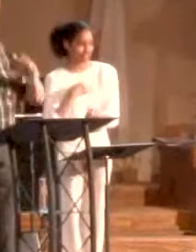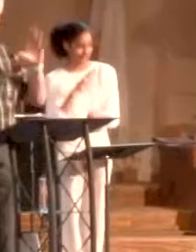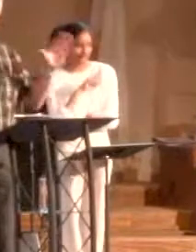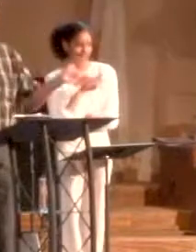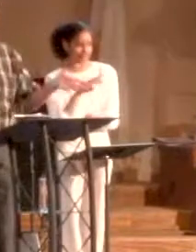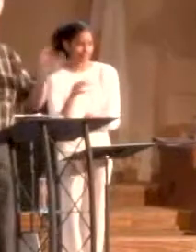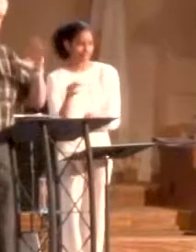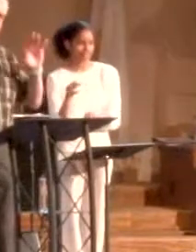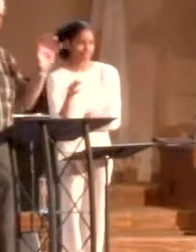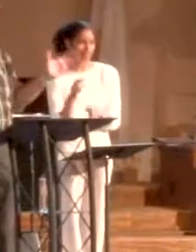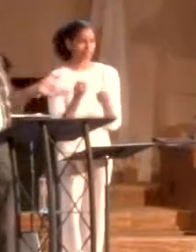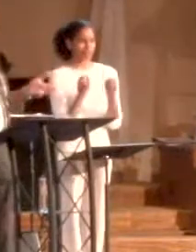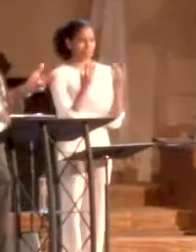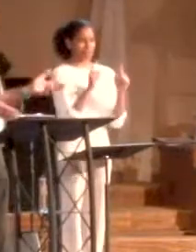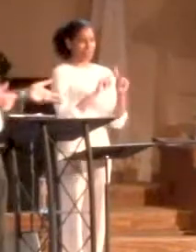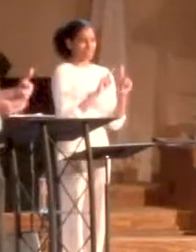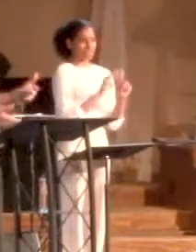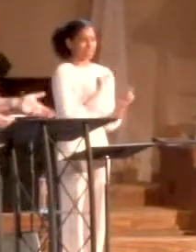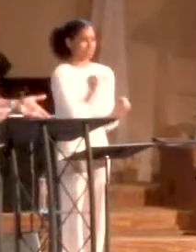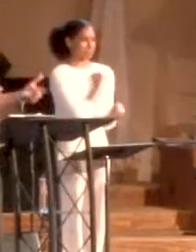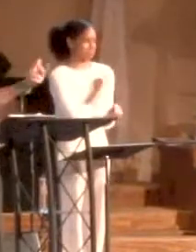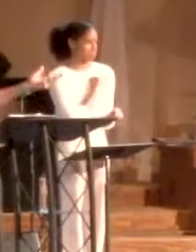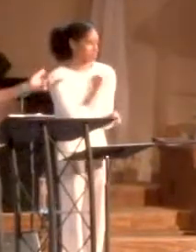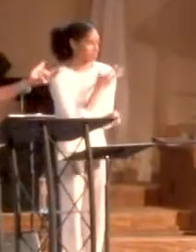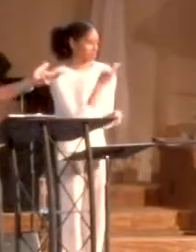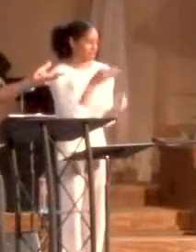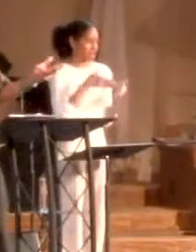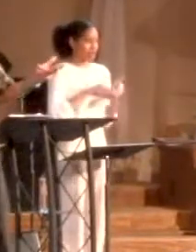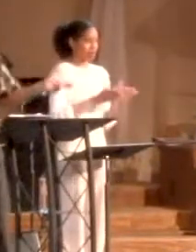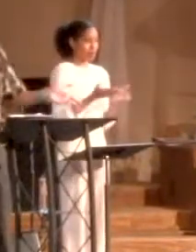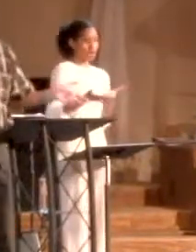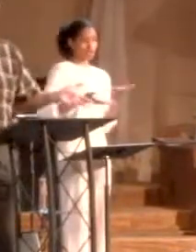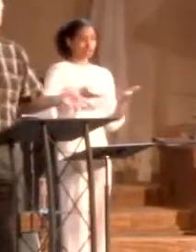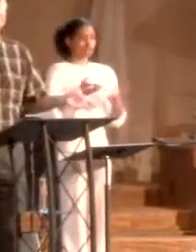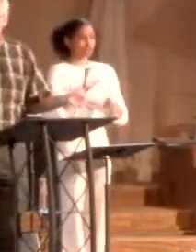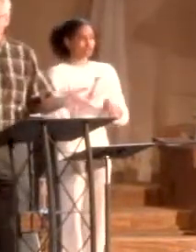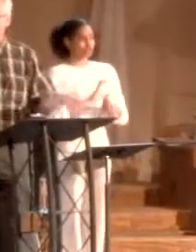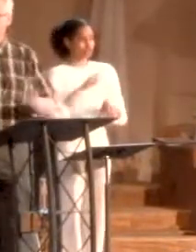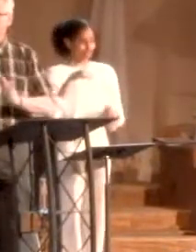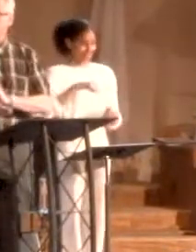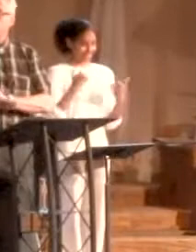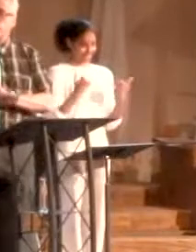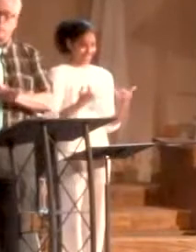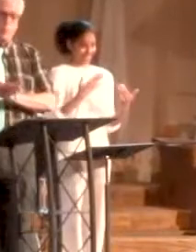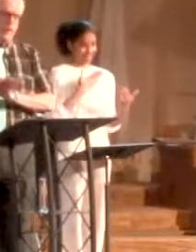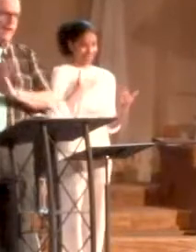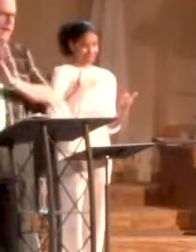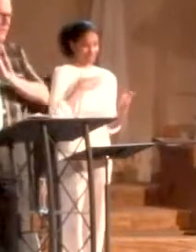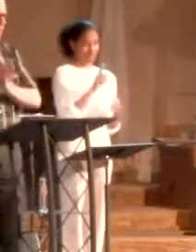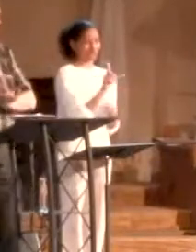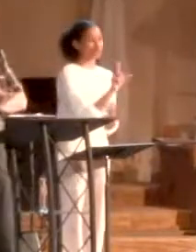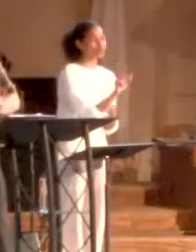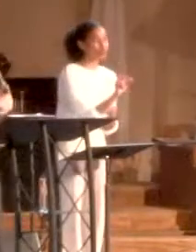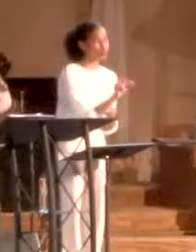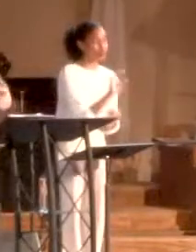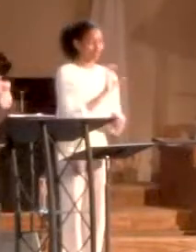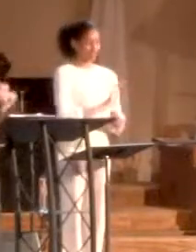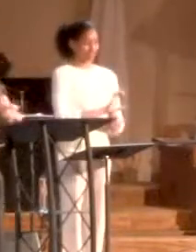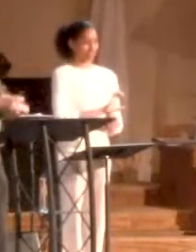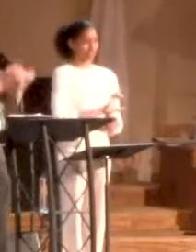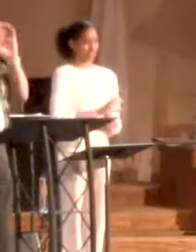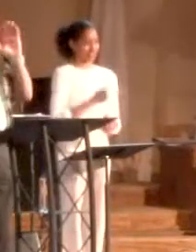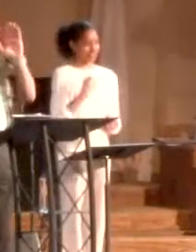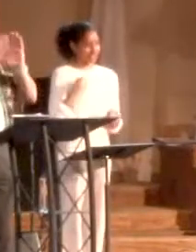With all the different ministries and ways I've served churches, this is by now my 20th church, and I've run into it in